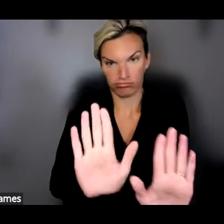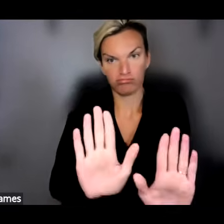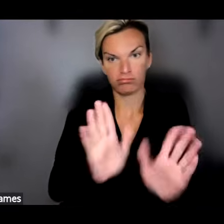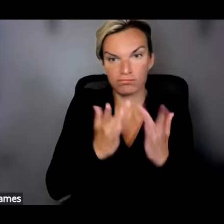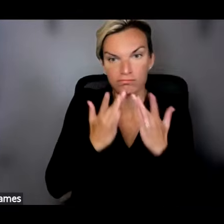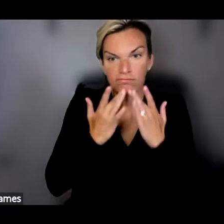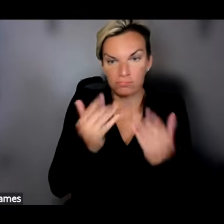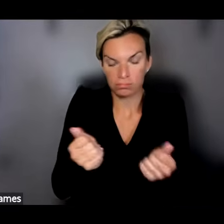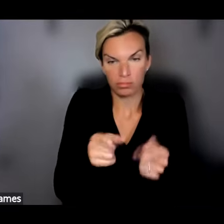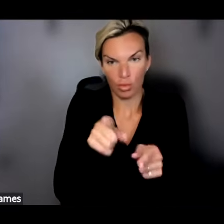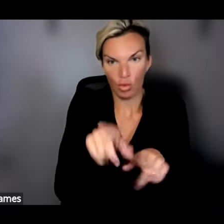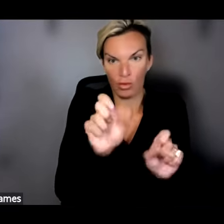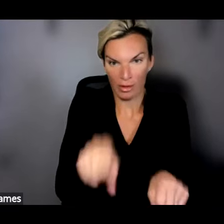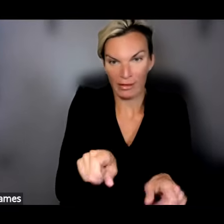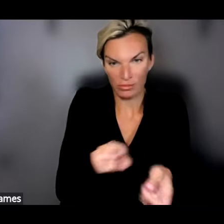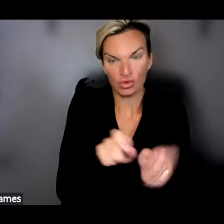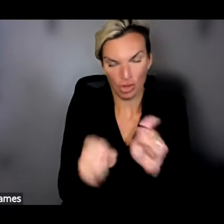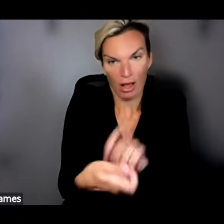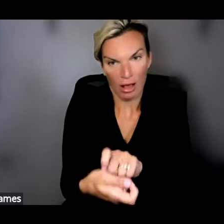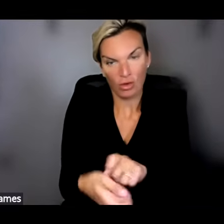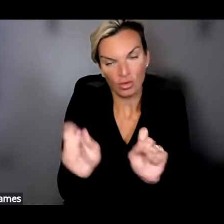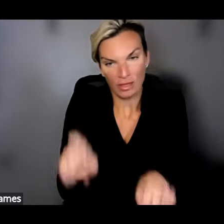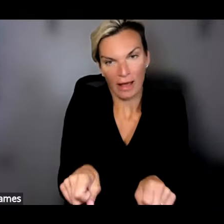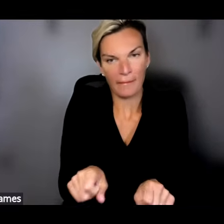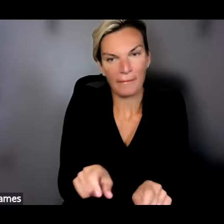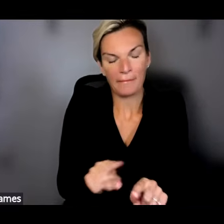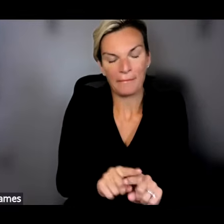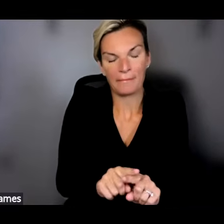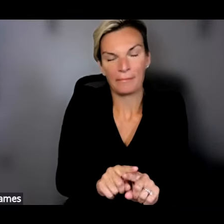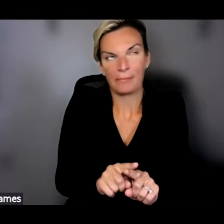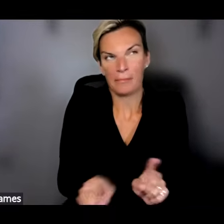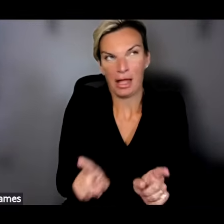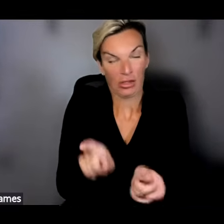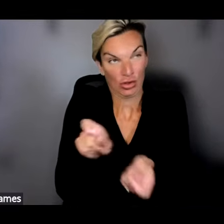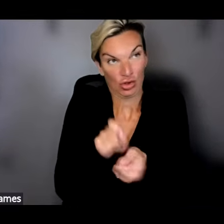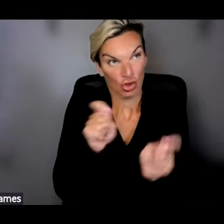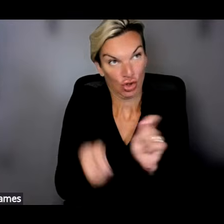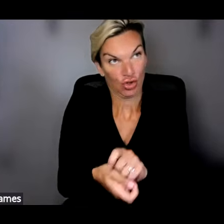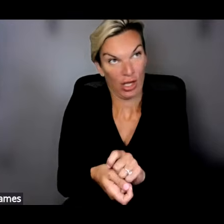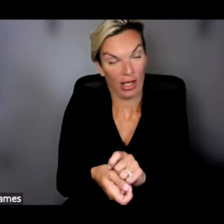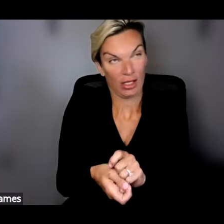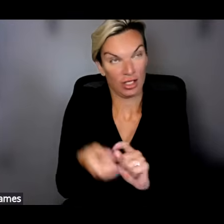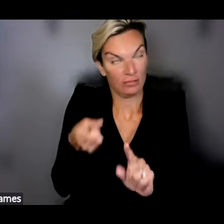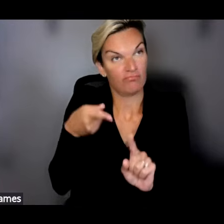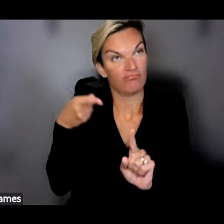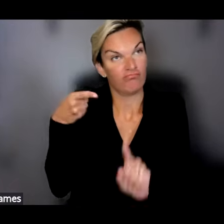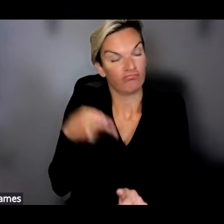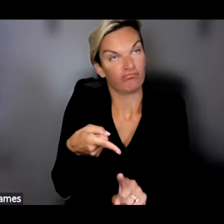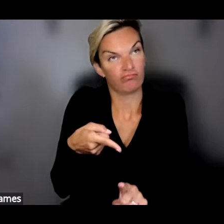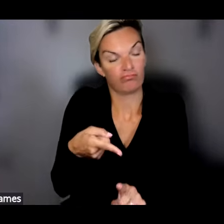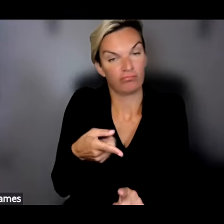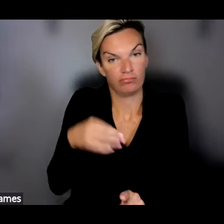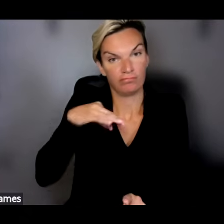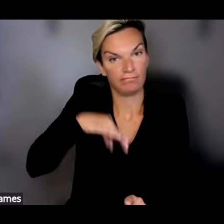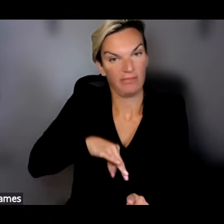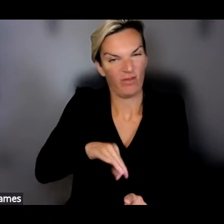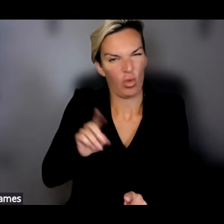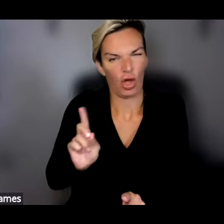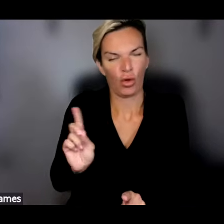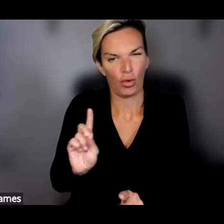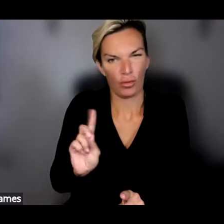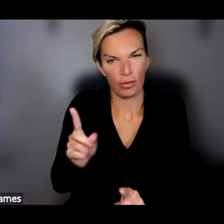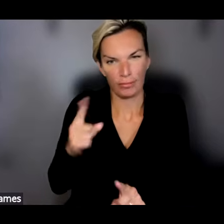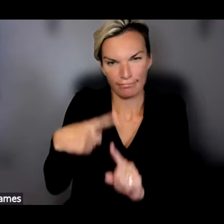this time. But the question I would ask is, who does that benefit? How, and more to the point, how does it benefit the public when you had the